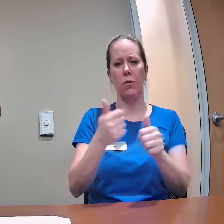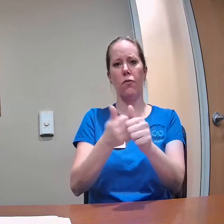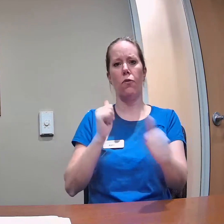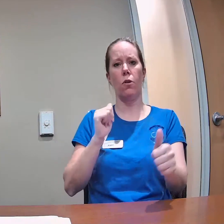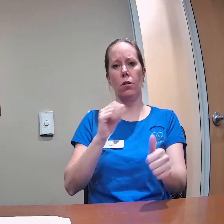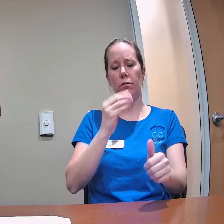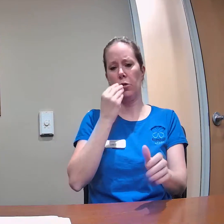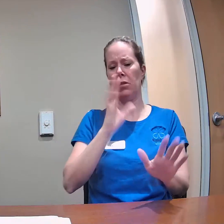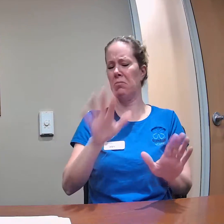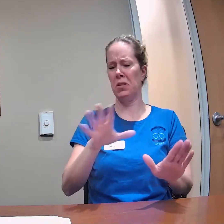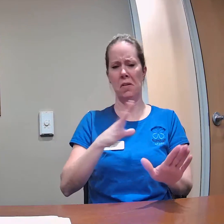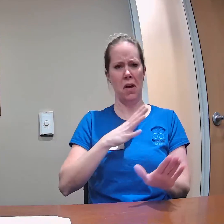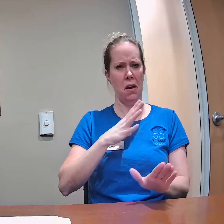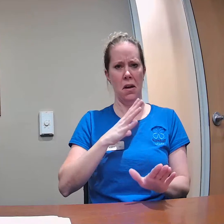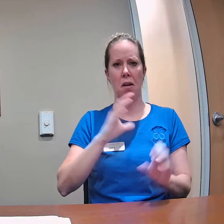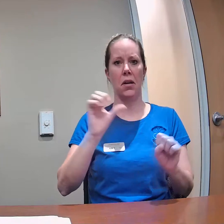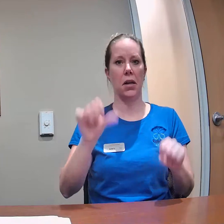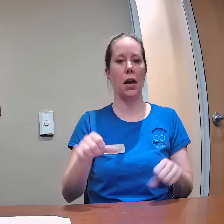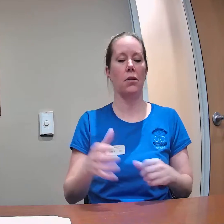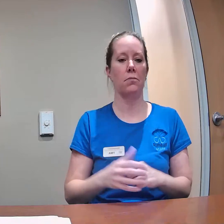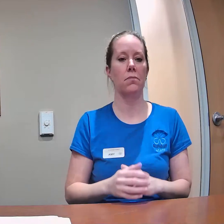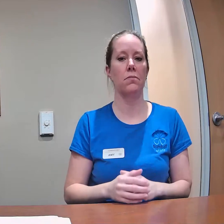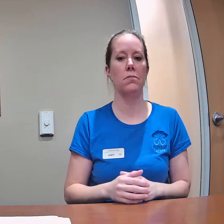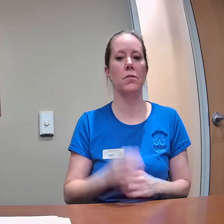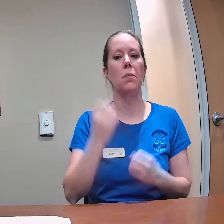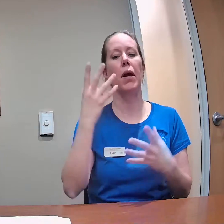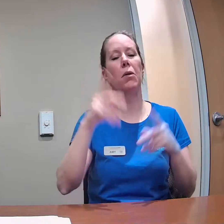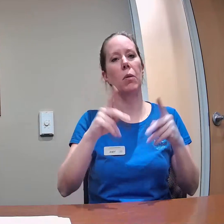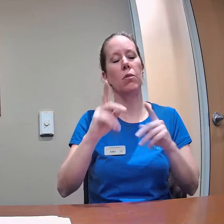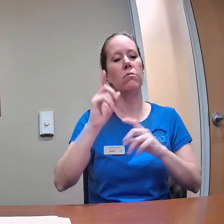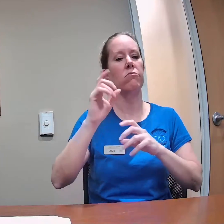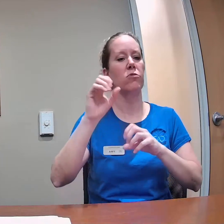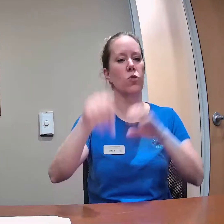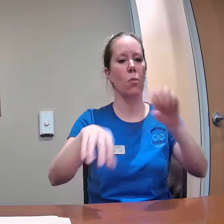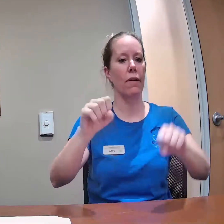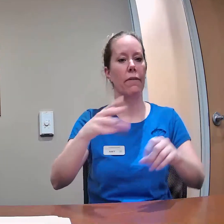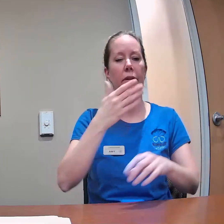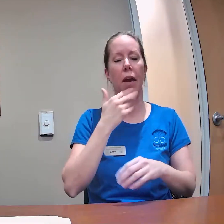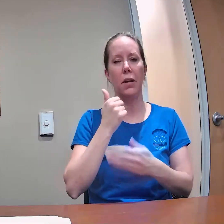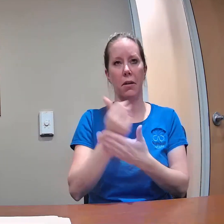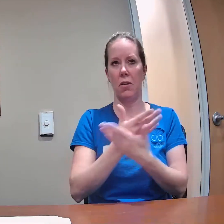fine. Well, a lot of people drop off candy and stuff.